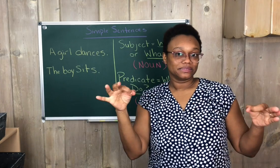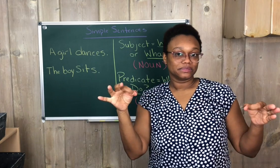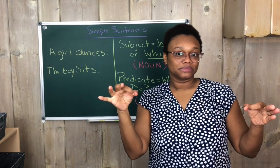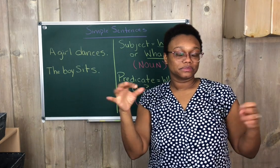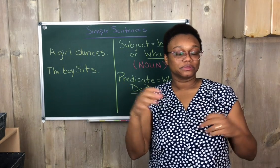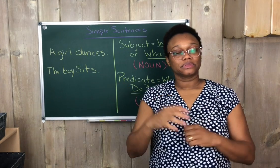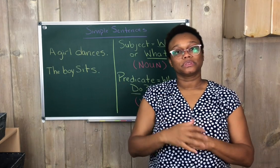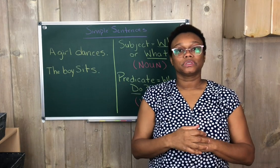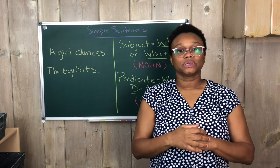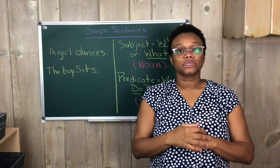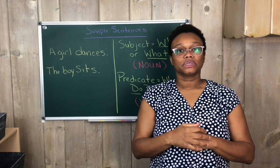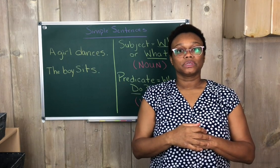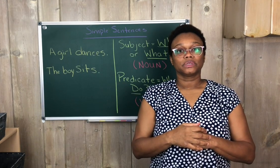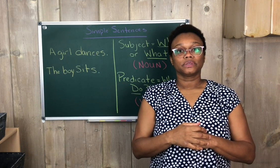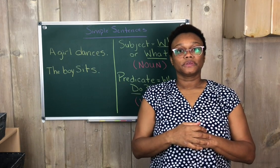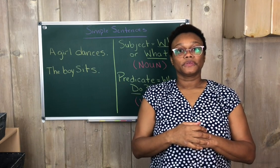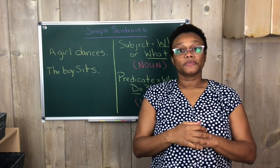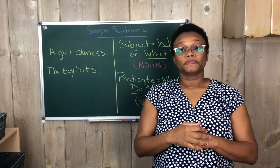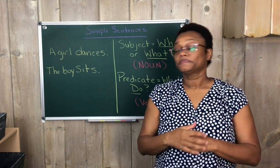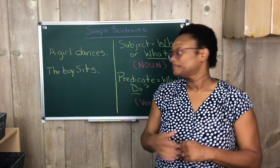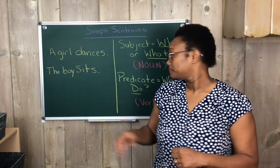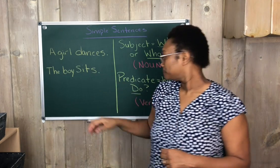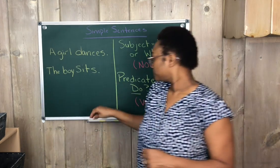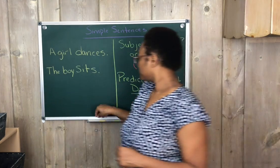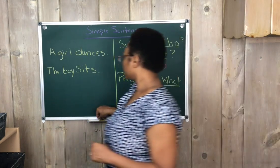it doesn't, then it's not a sentence.